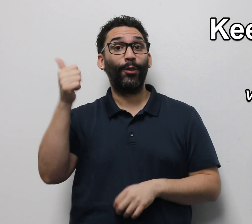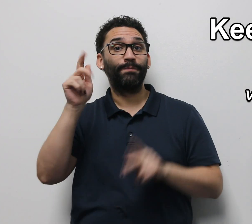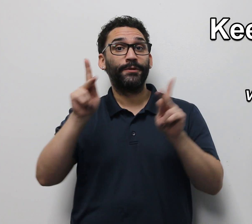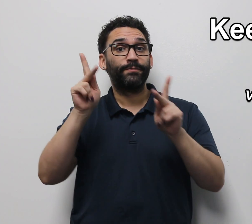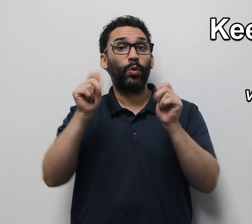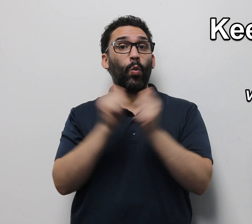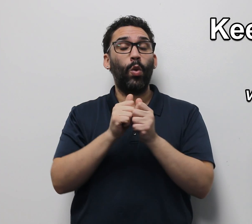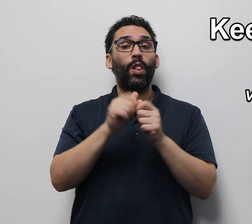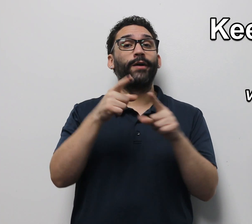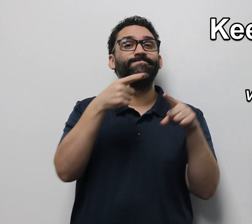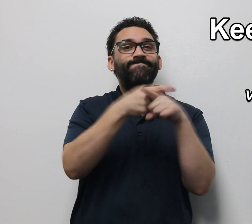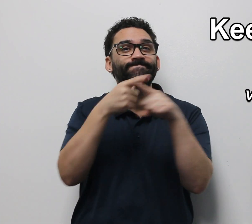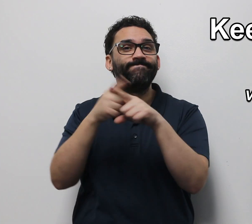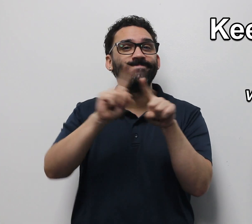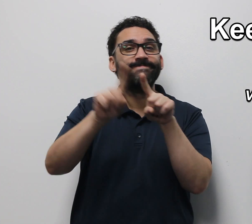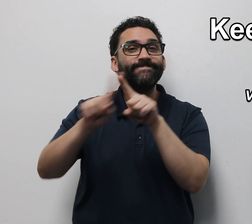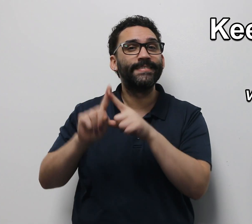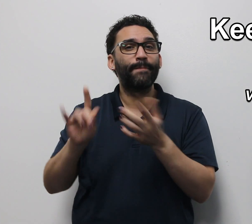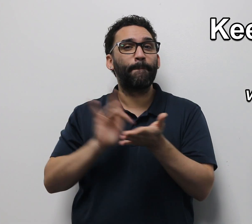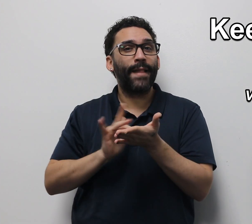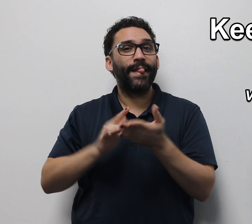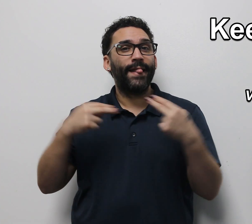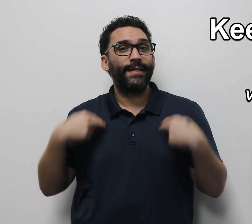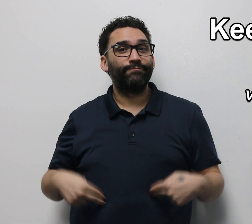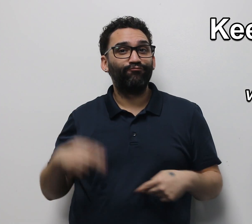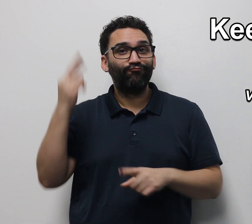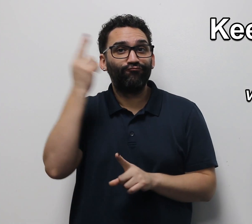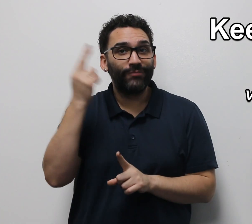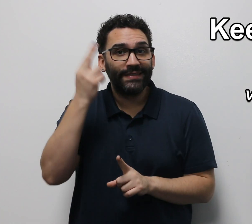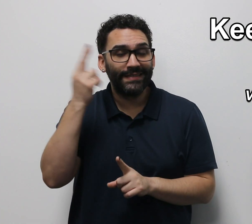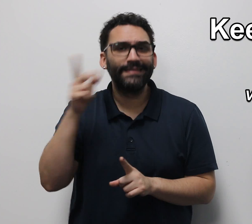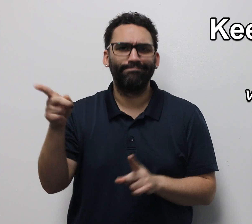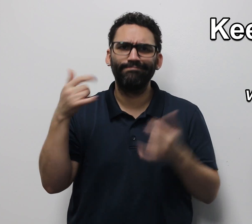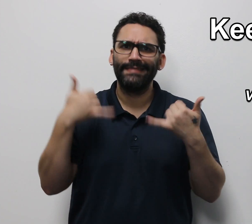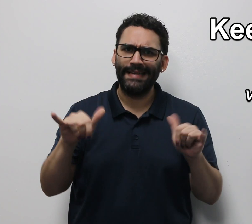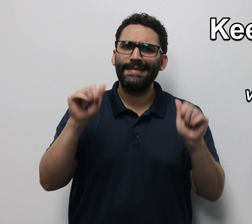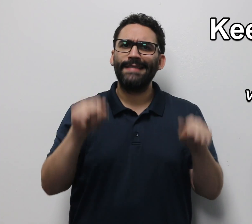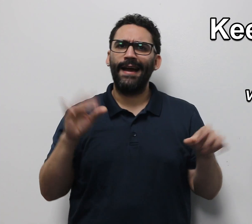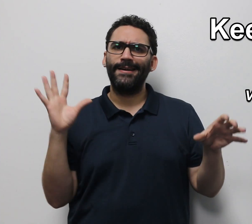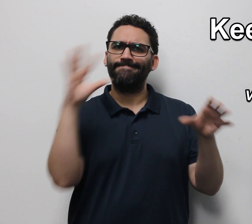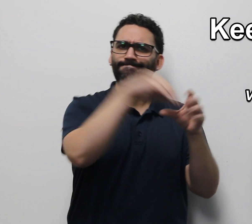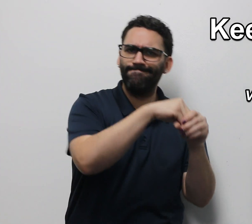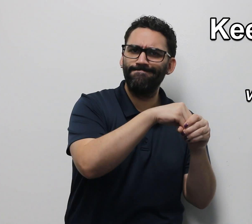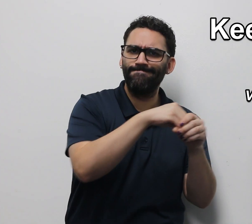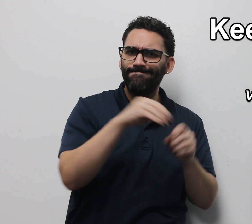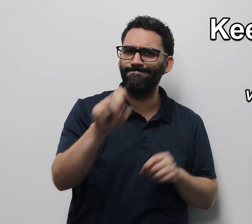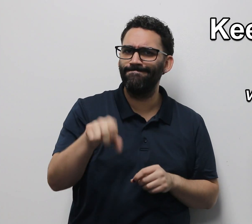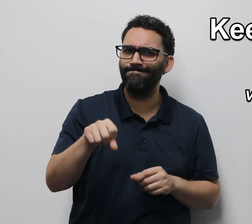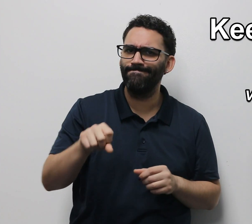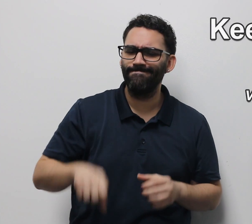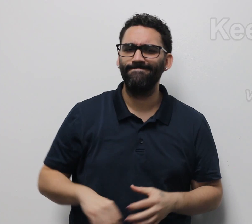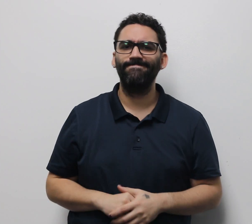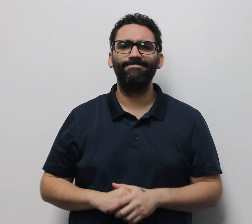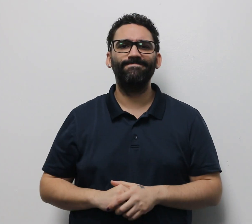People with other health conditions are also more than welcome to volunteer for these clinical trials.